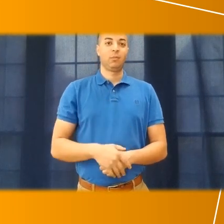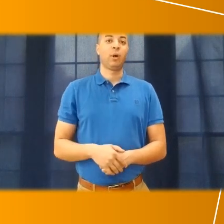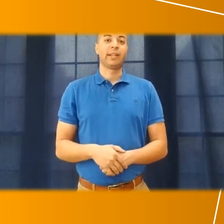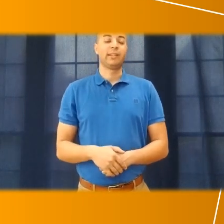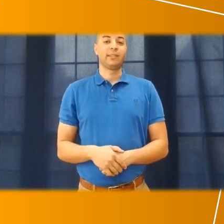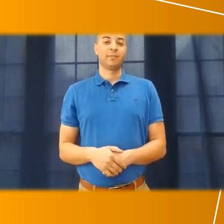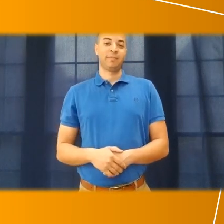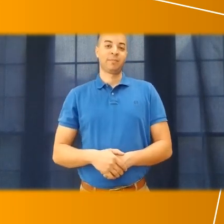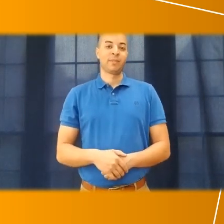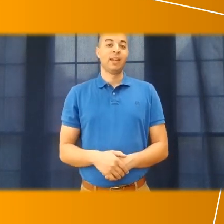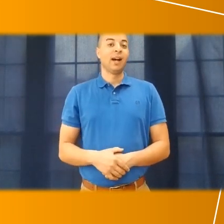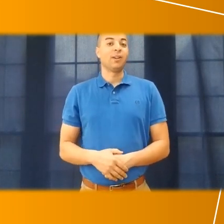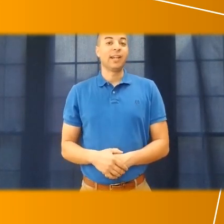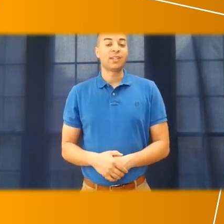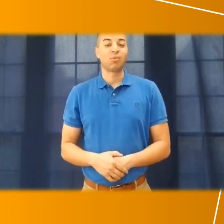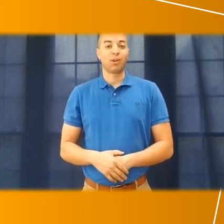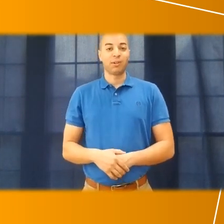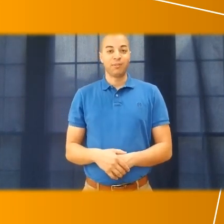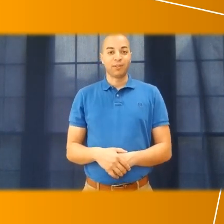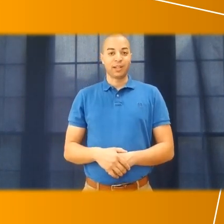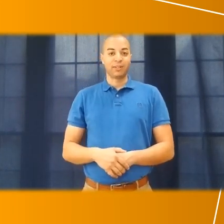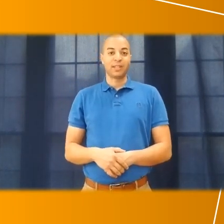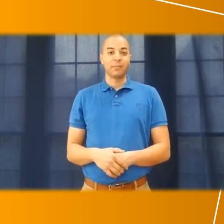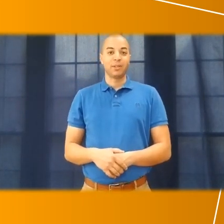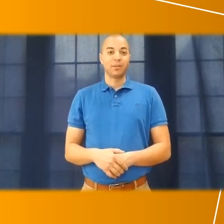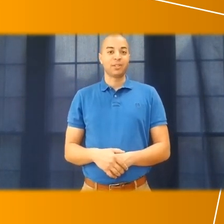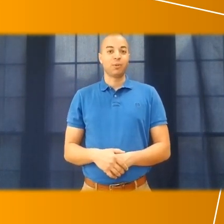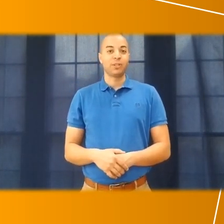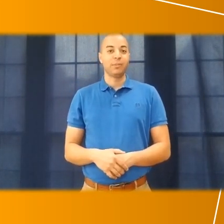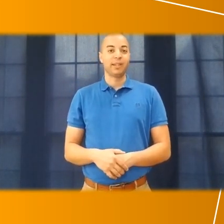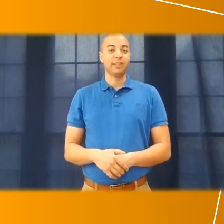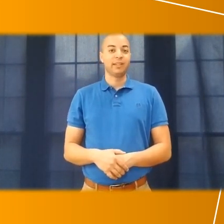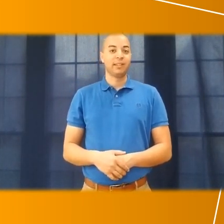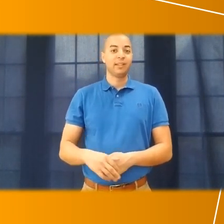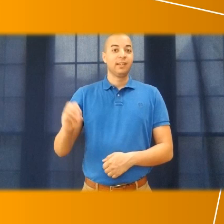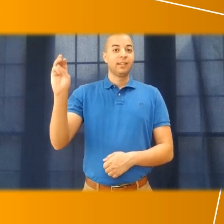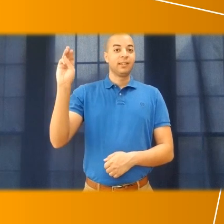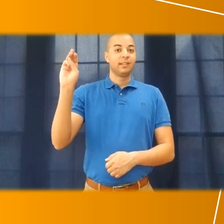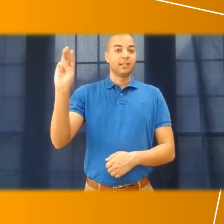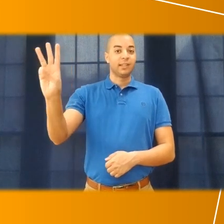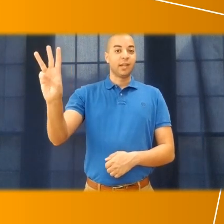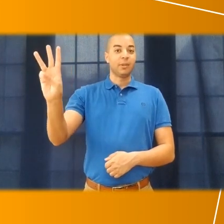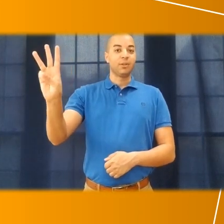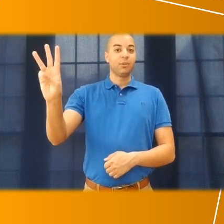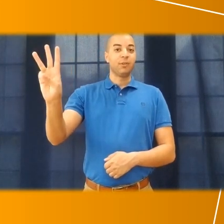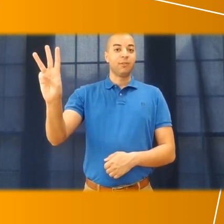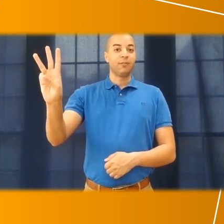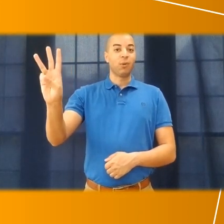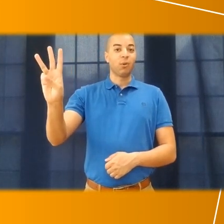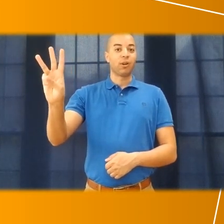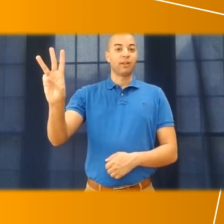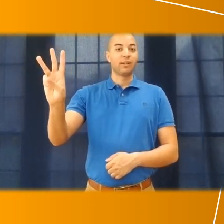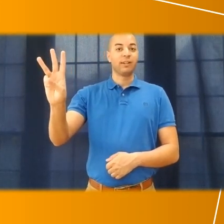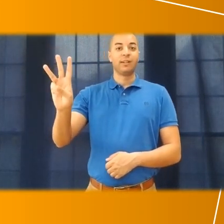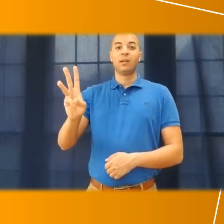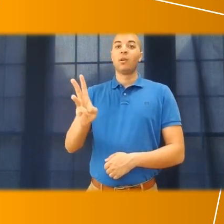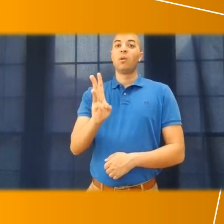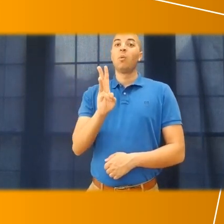White. Our next word for letter W is going to be W